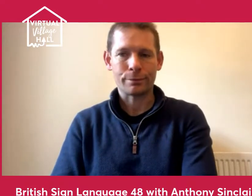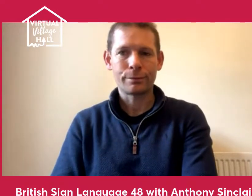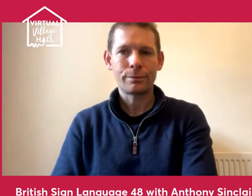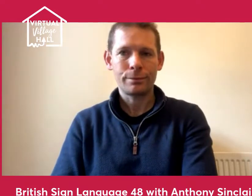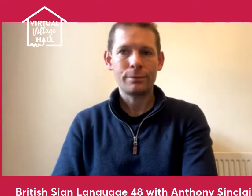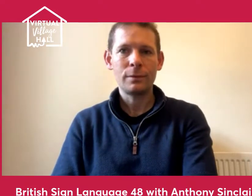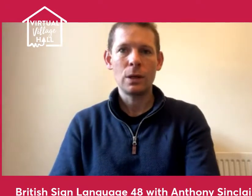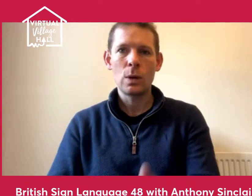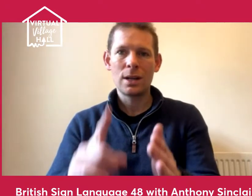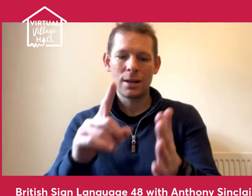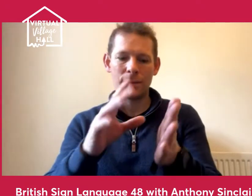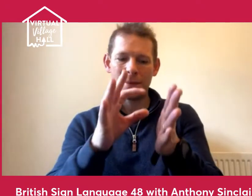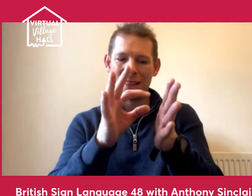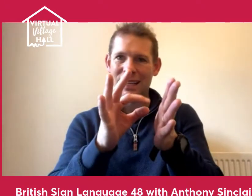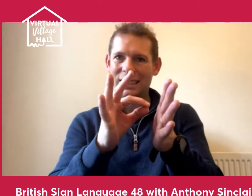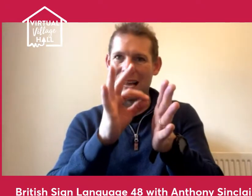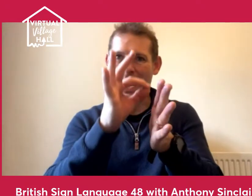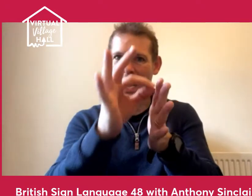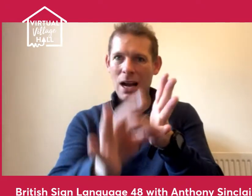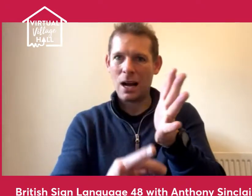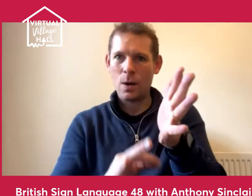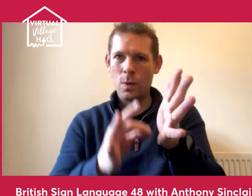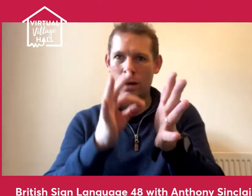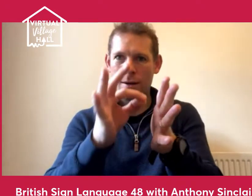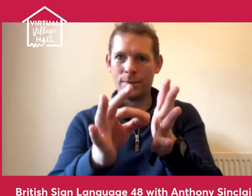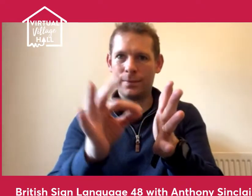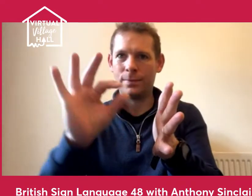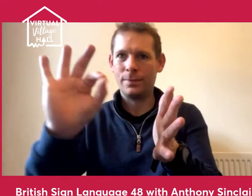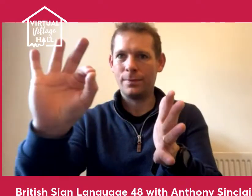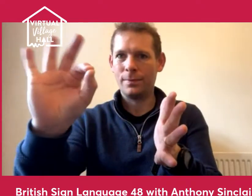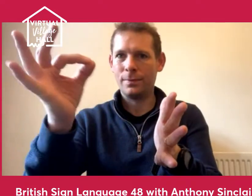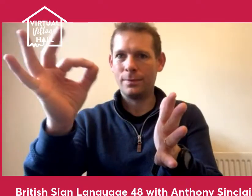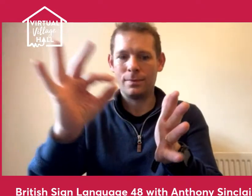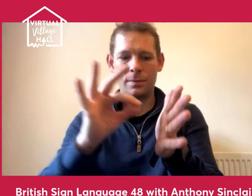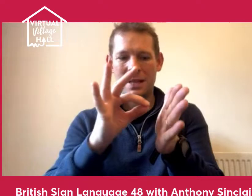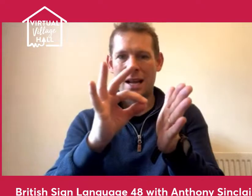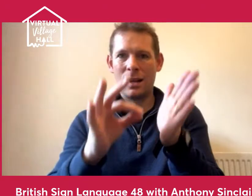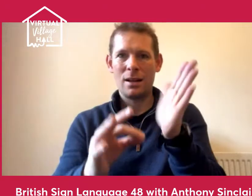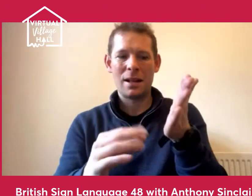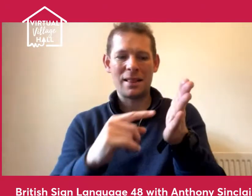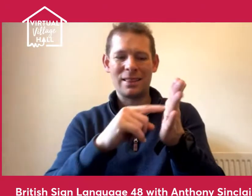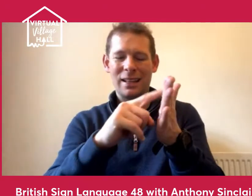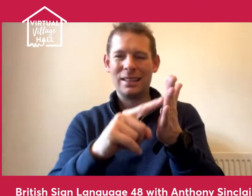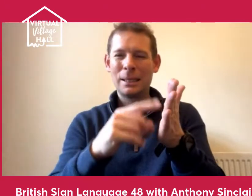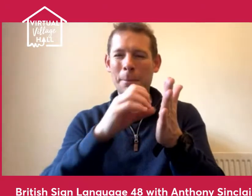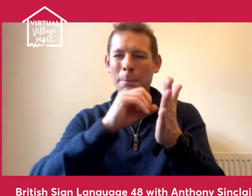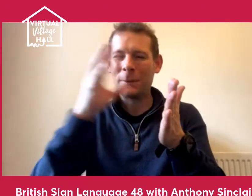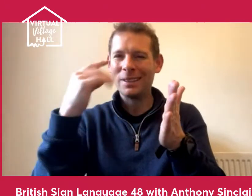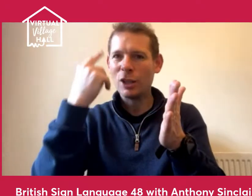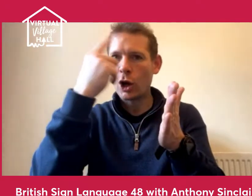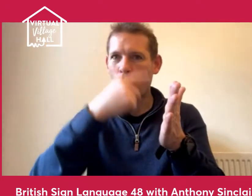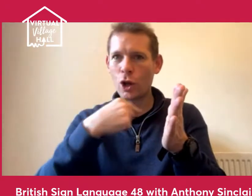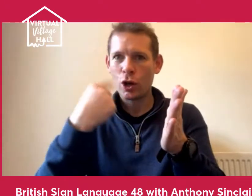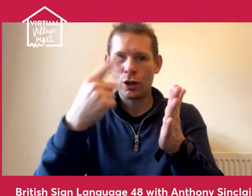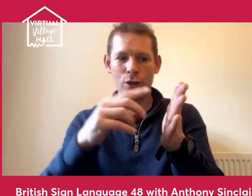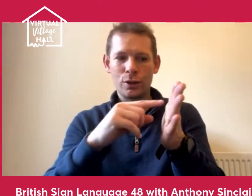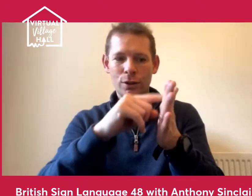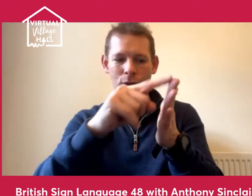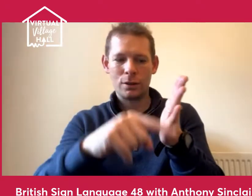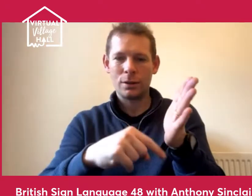to how long or length of time. So this is the hour. So imagine your palm of your hand